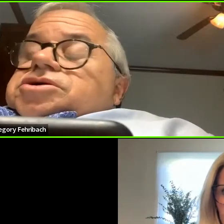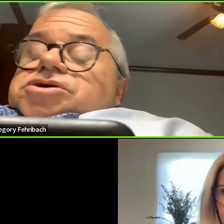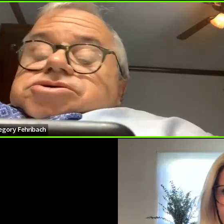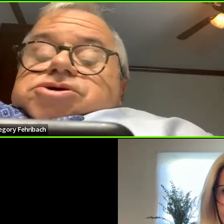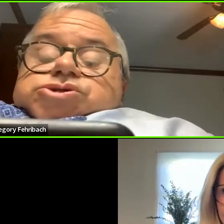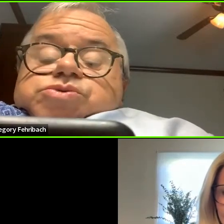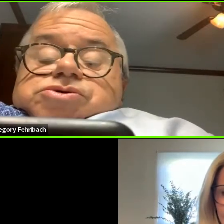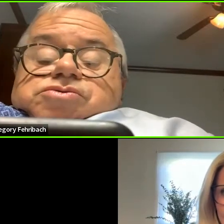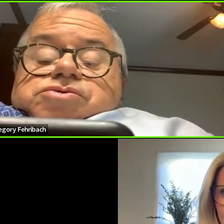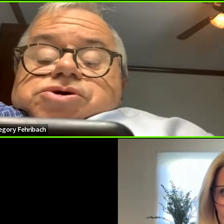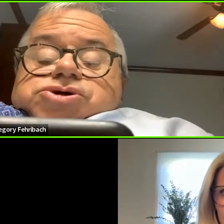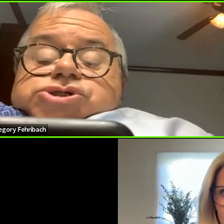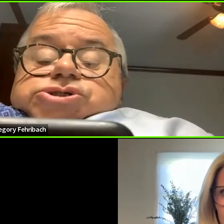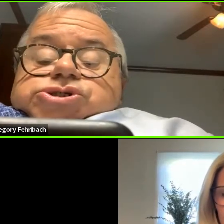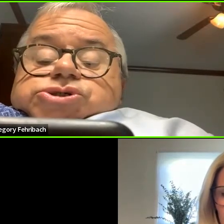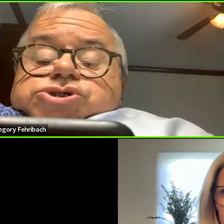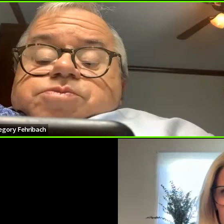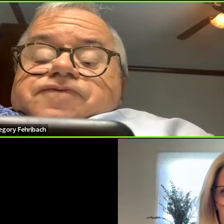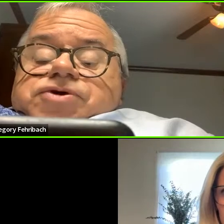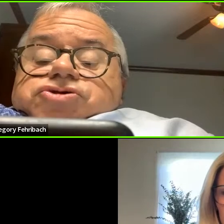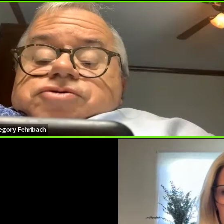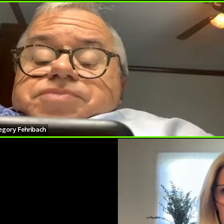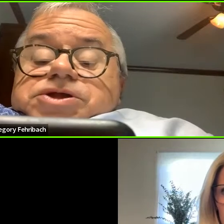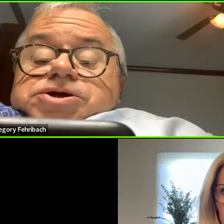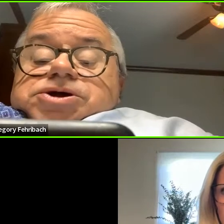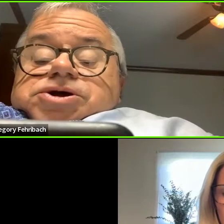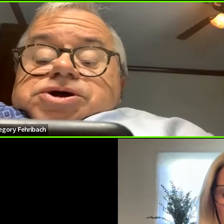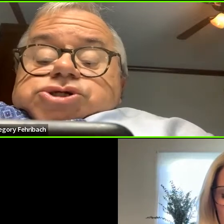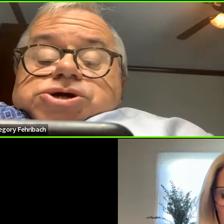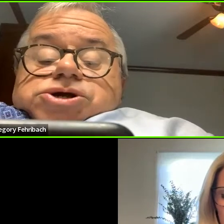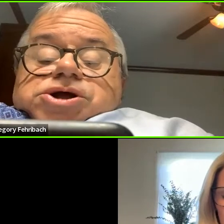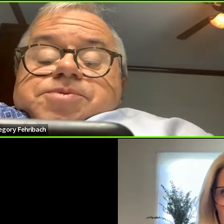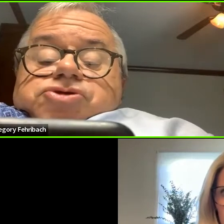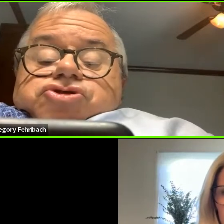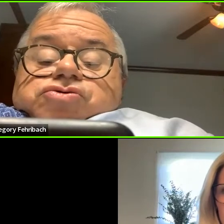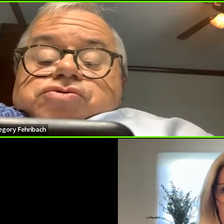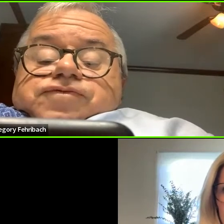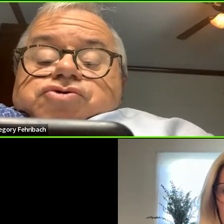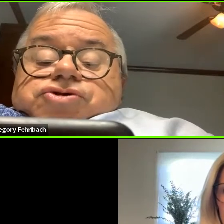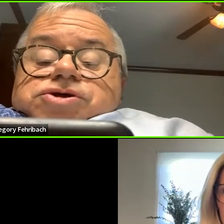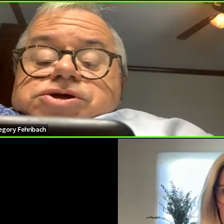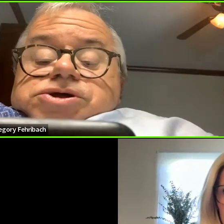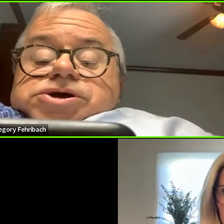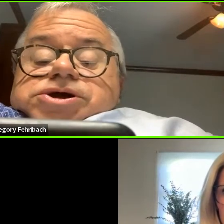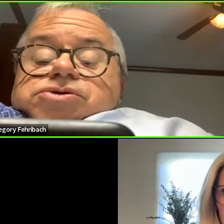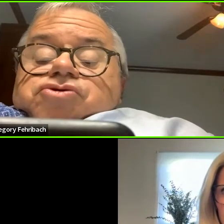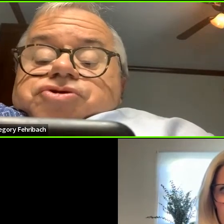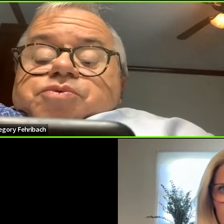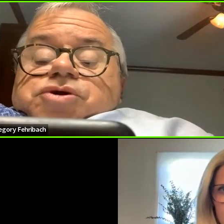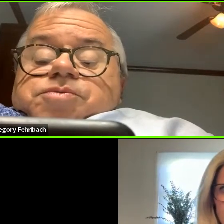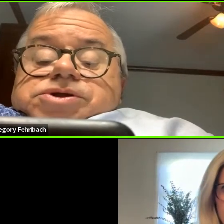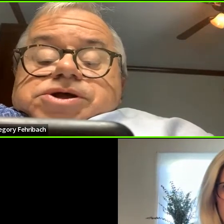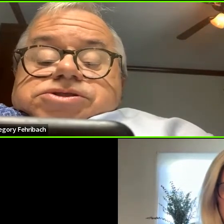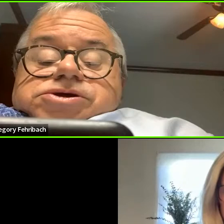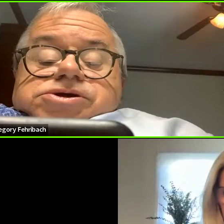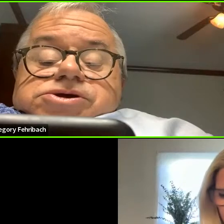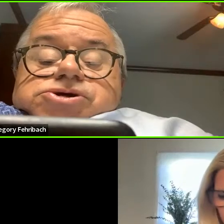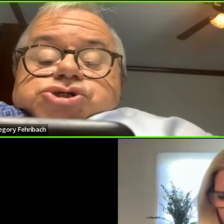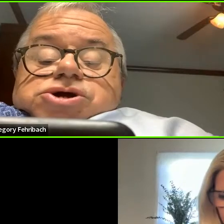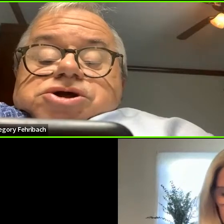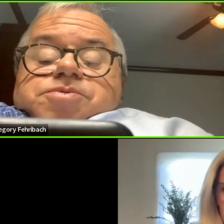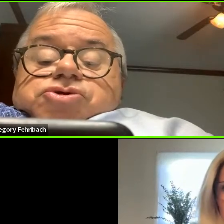met Dr. Swinner, she's an associate professor at Johns Hopkins School of Nursing and holds an appointment at